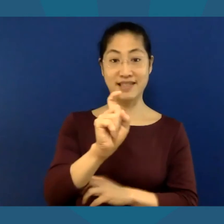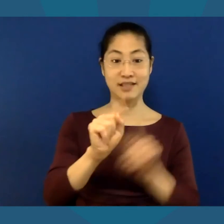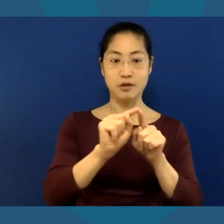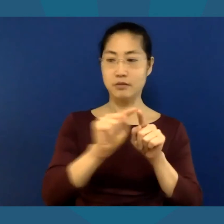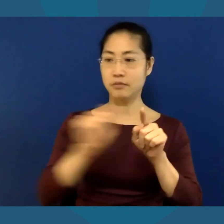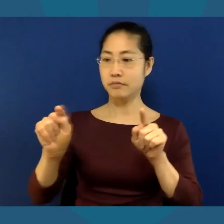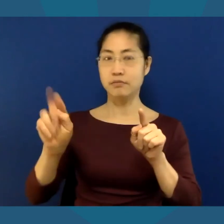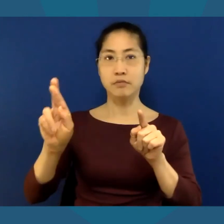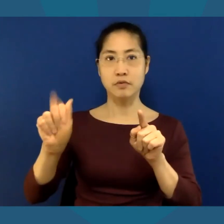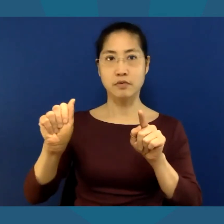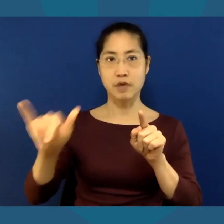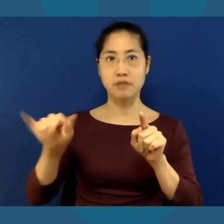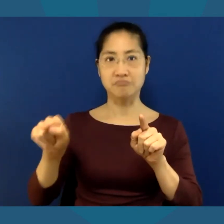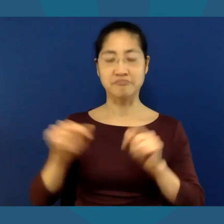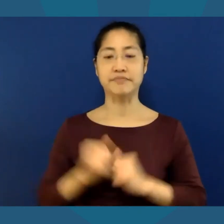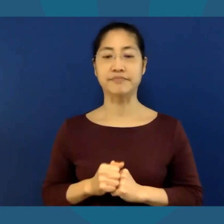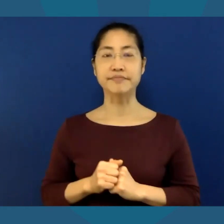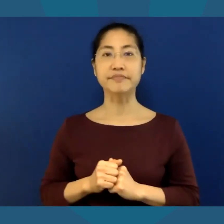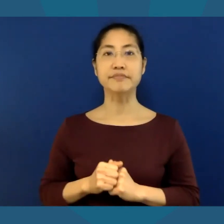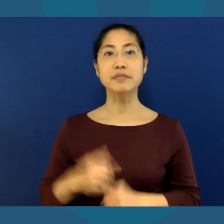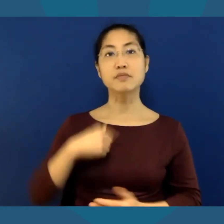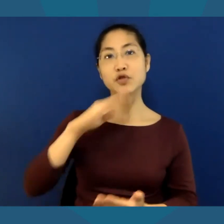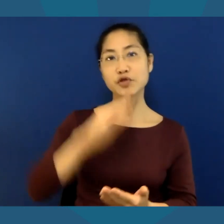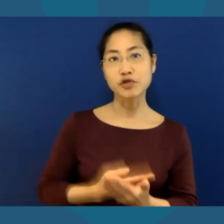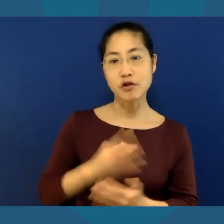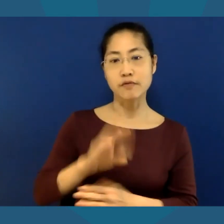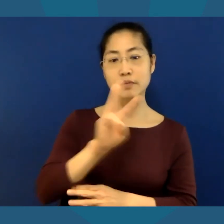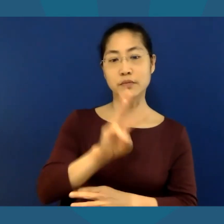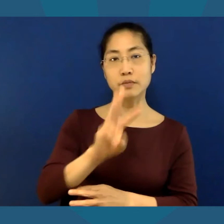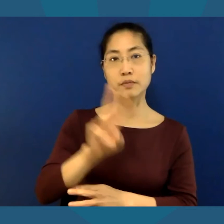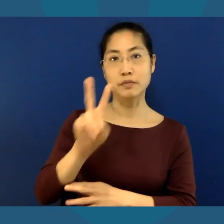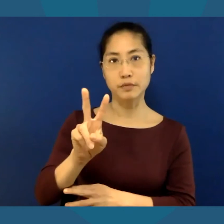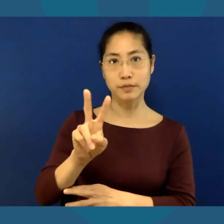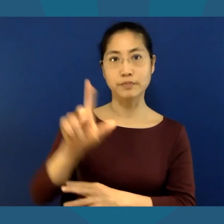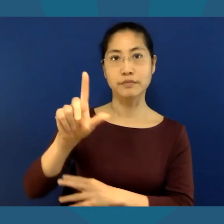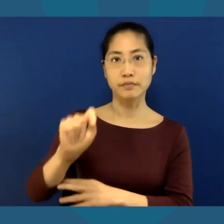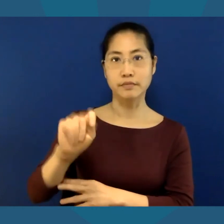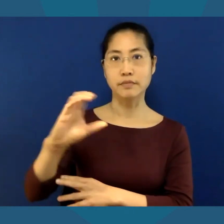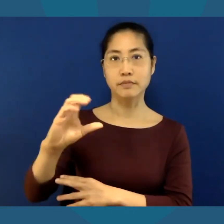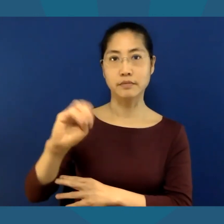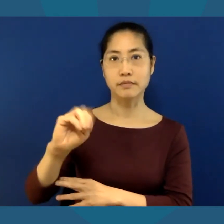Daughter of World War II Lieutenant Commander, Navy pilot.